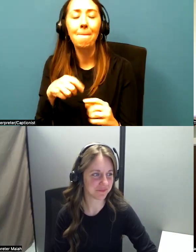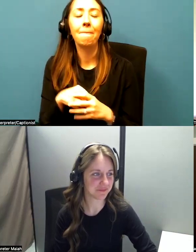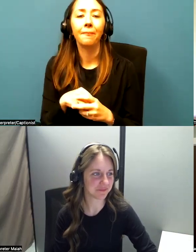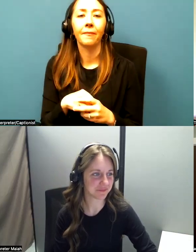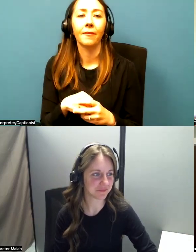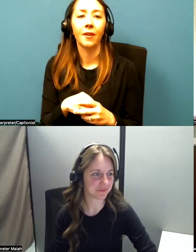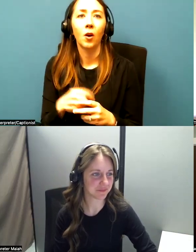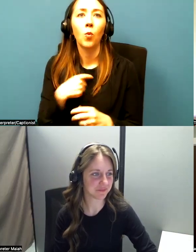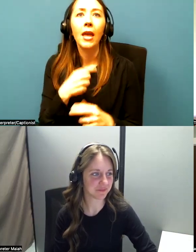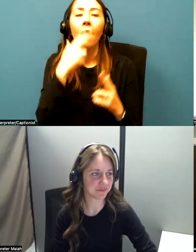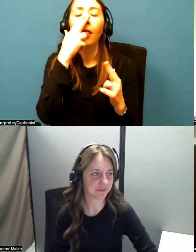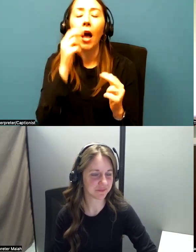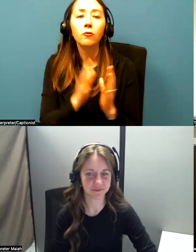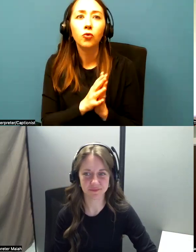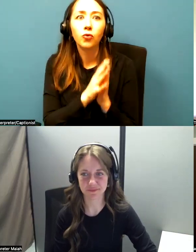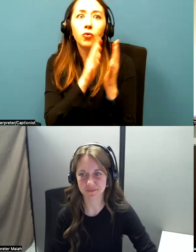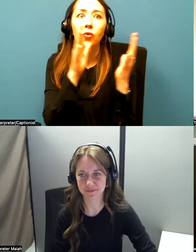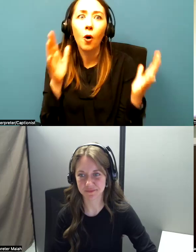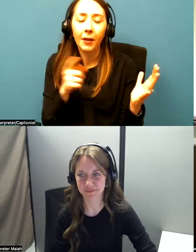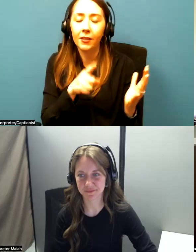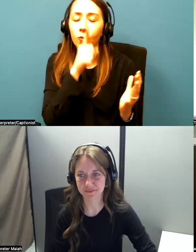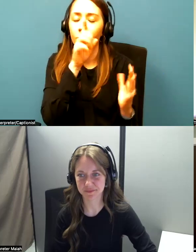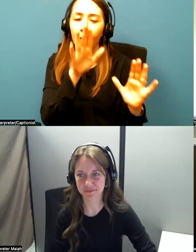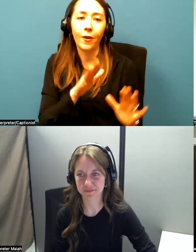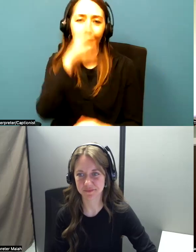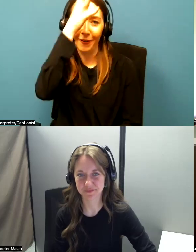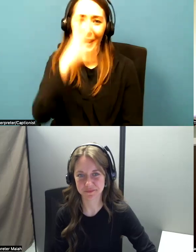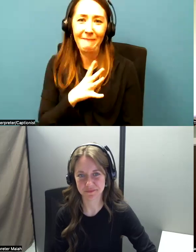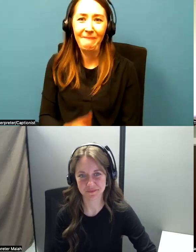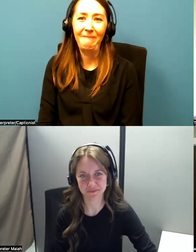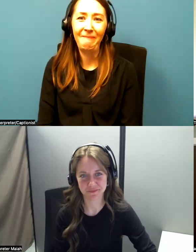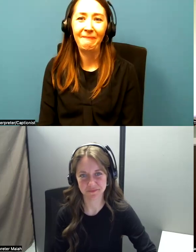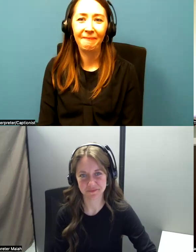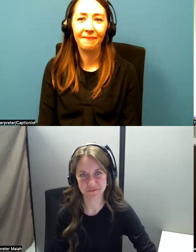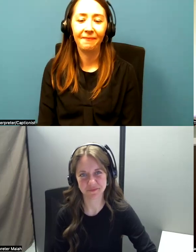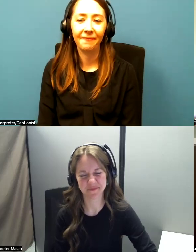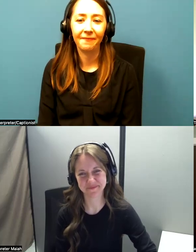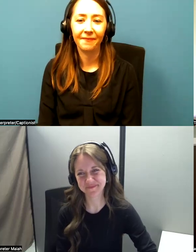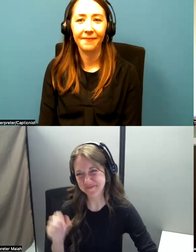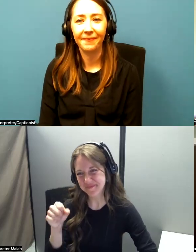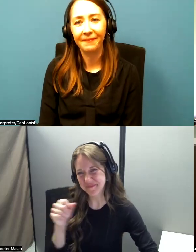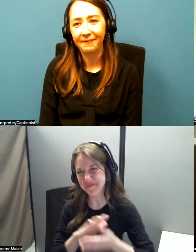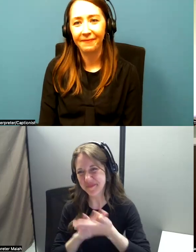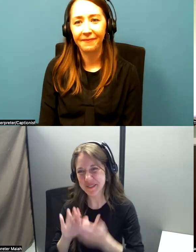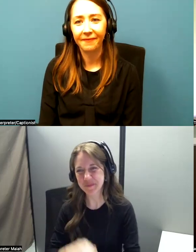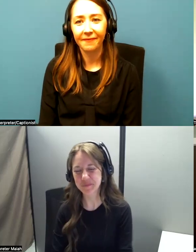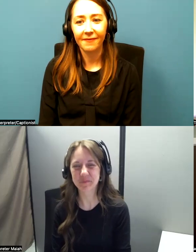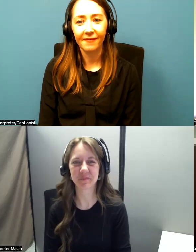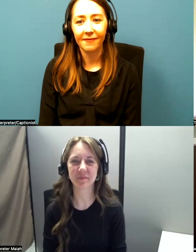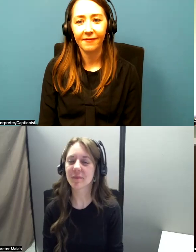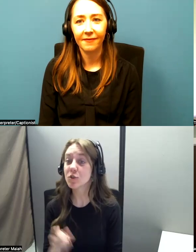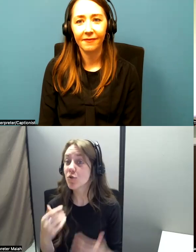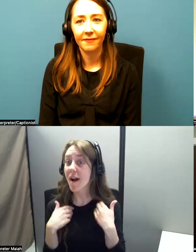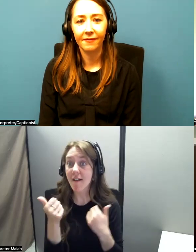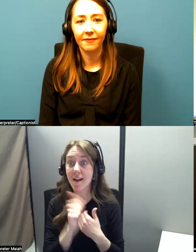We laughed so much. He's a wonderful, wonderful guy. Yeah. Do you have any